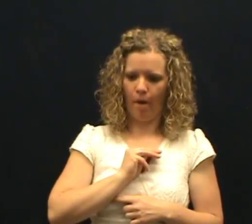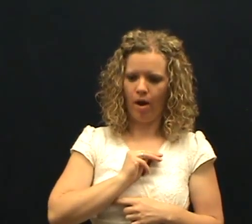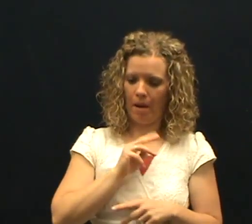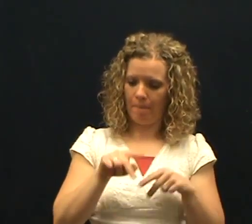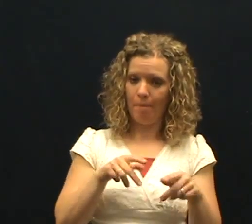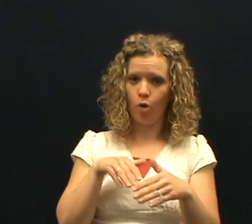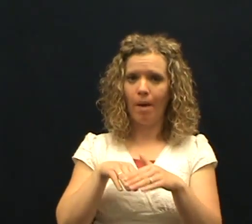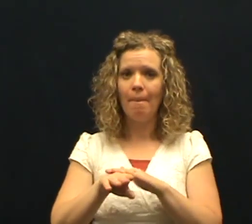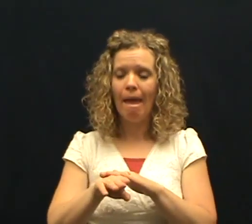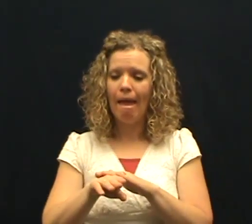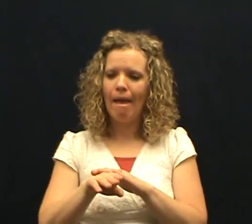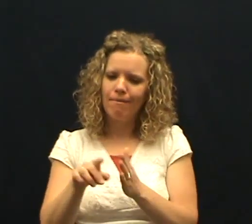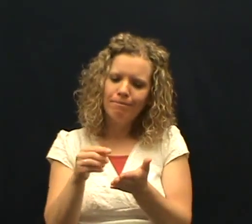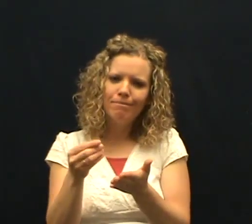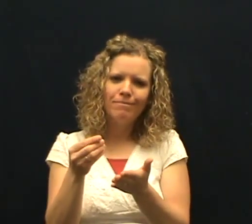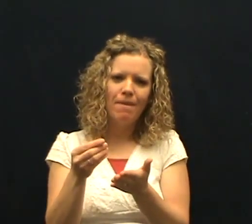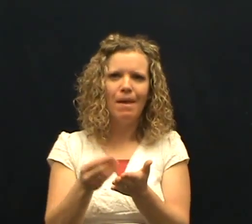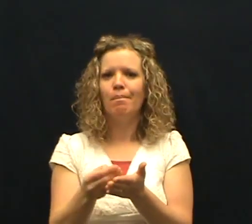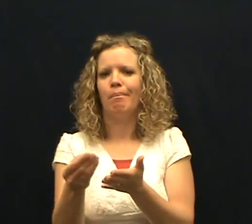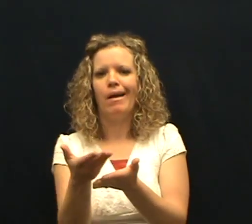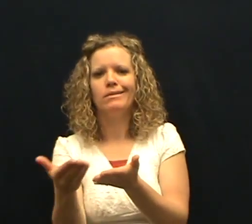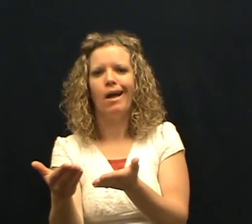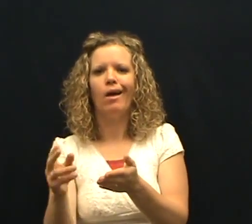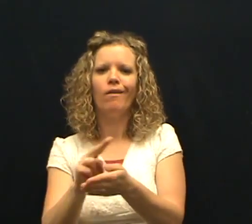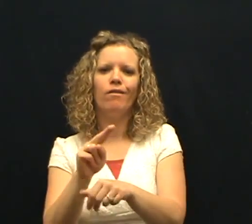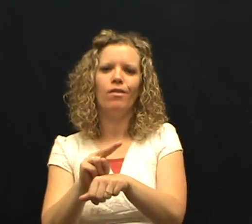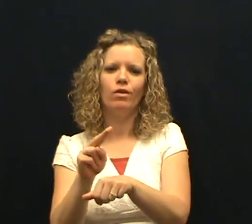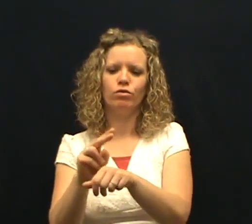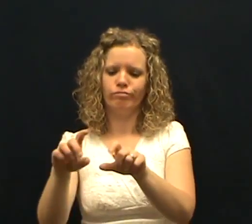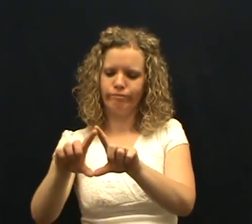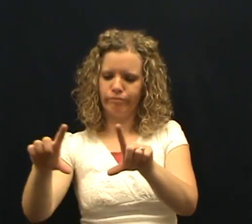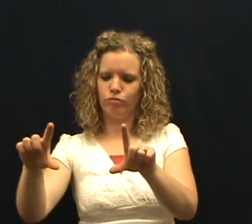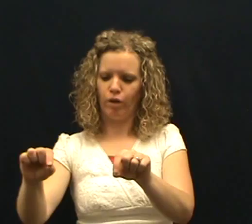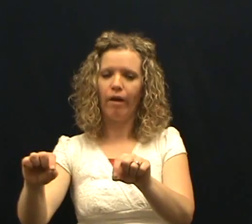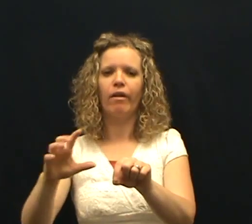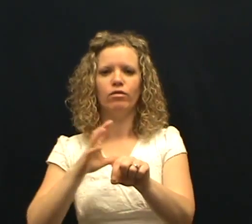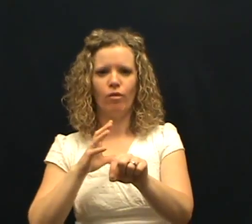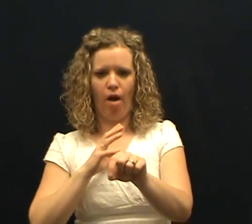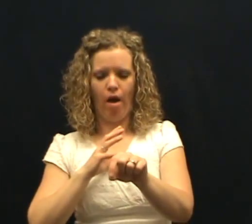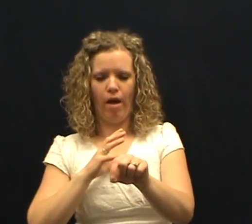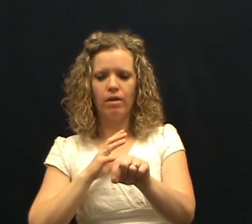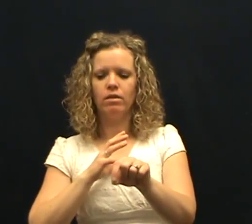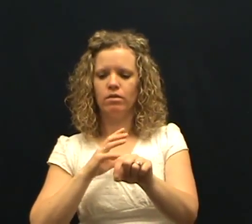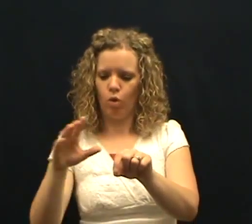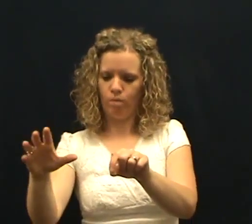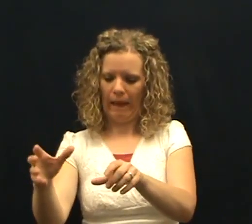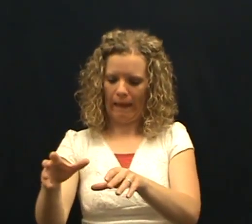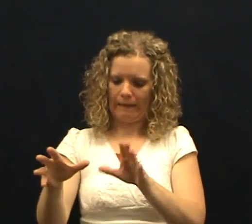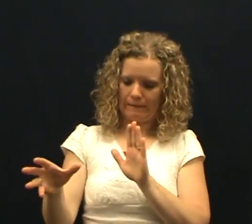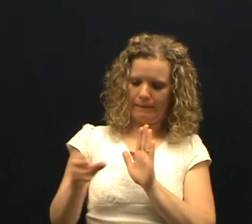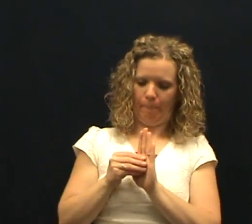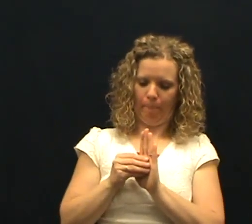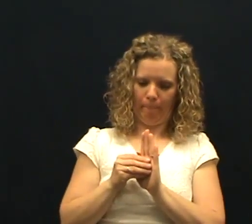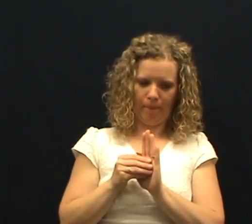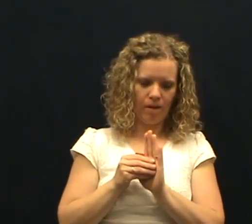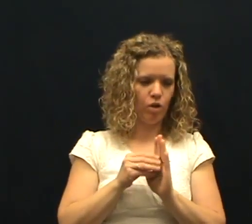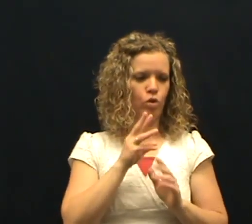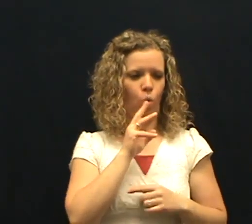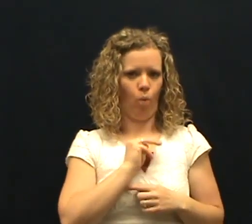have a document, for example, a check. Walmart pays their suppliers using pre-numbered checks so that they can